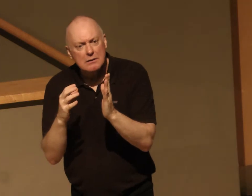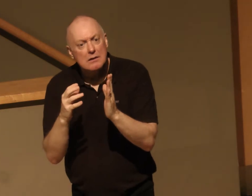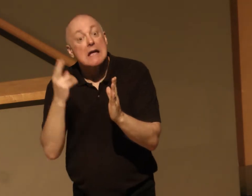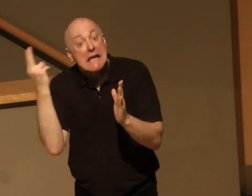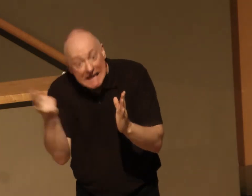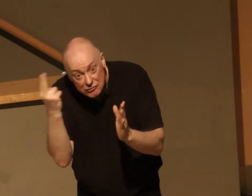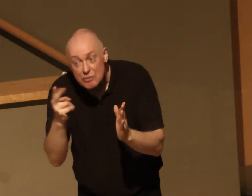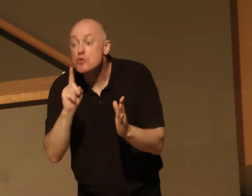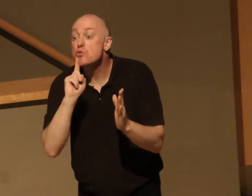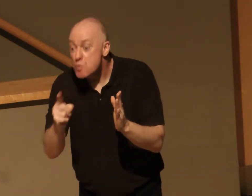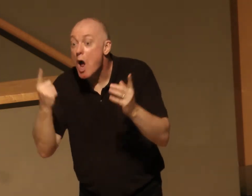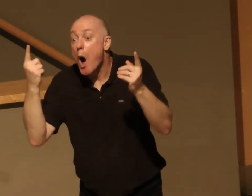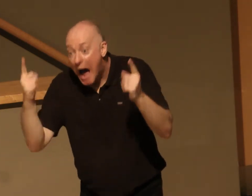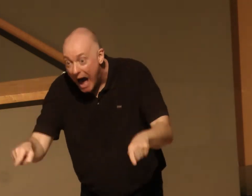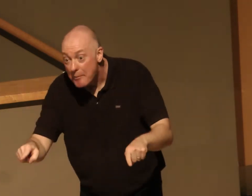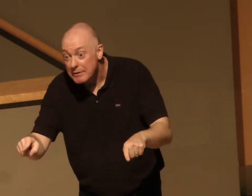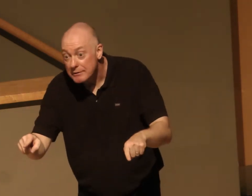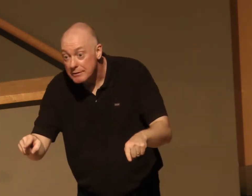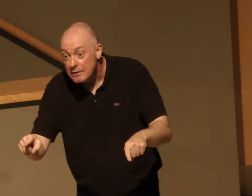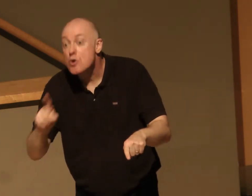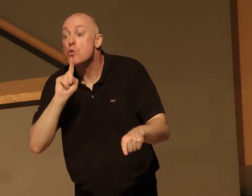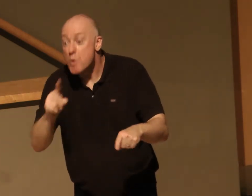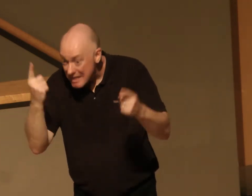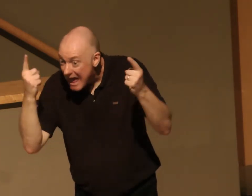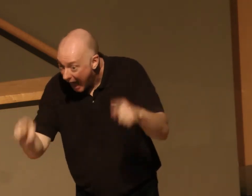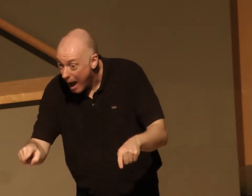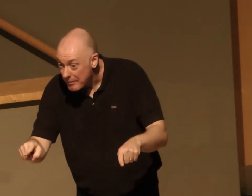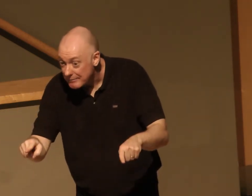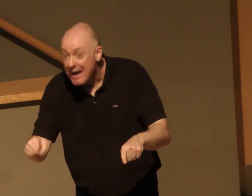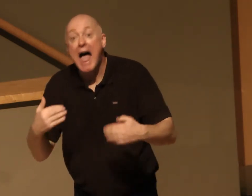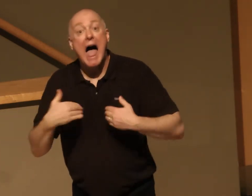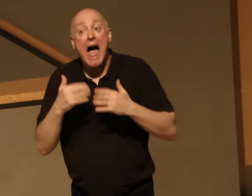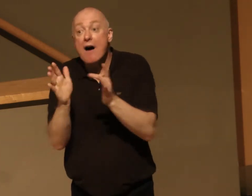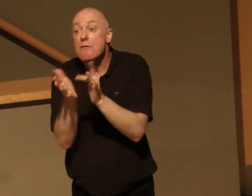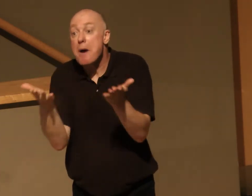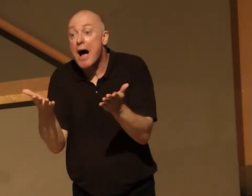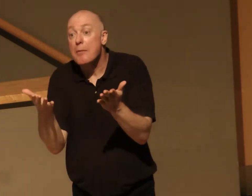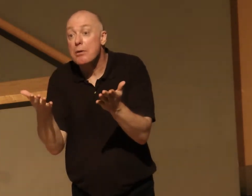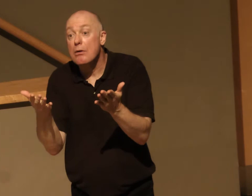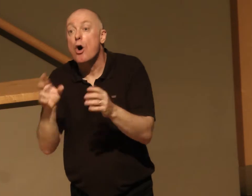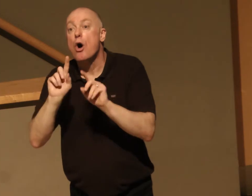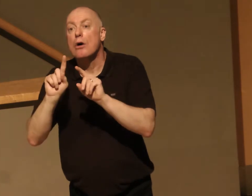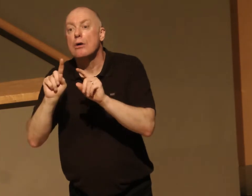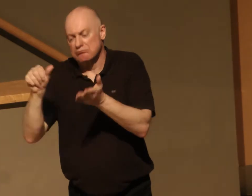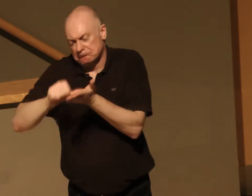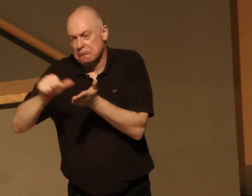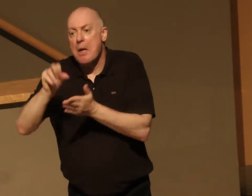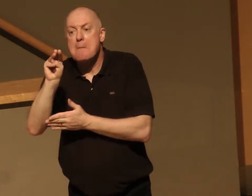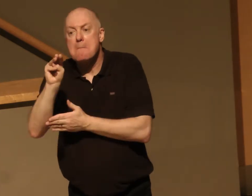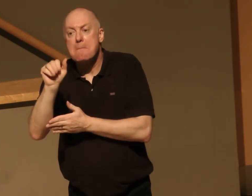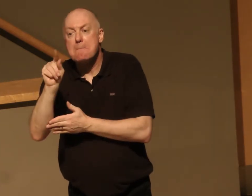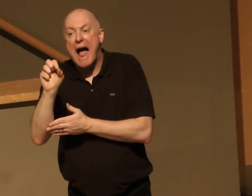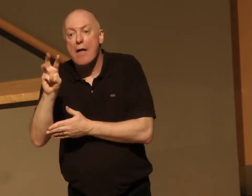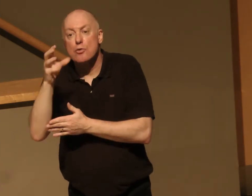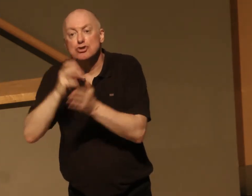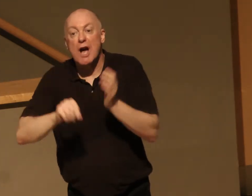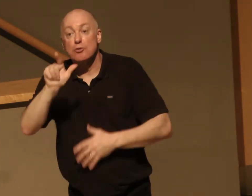account of the resurrection of Jesus Christ. So if you have your Bible, go with me to Matthew chapter 28. And we're going to read verses